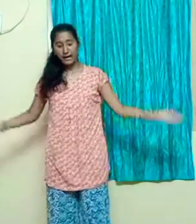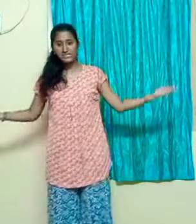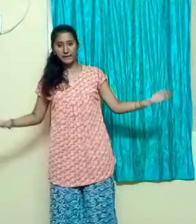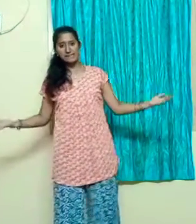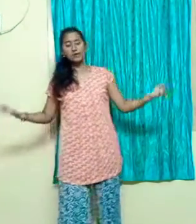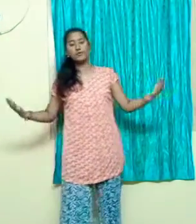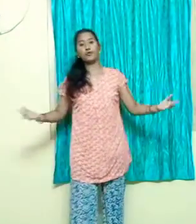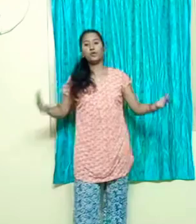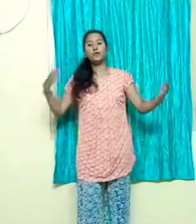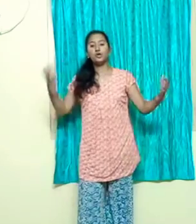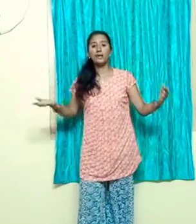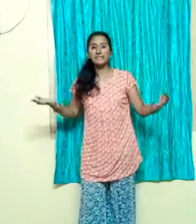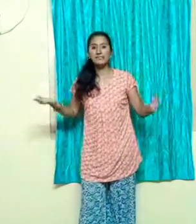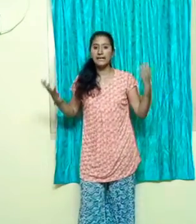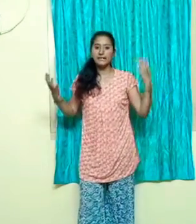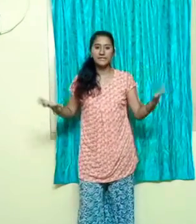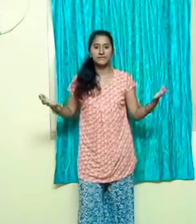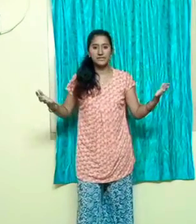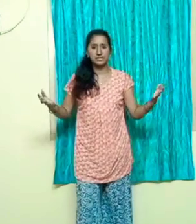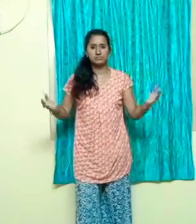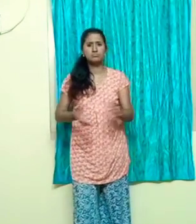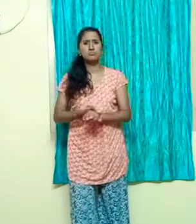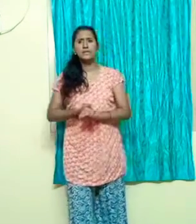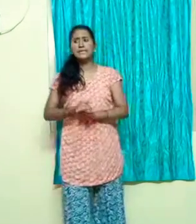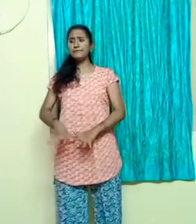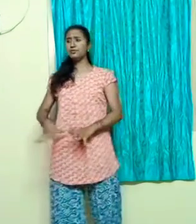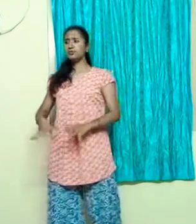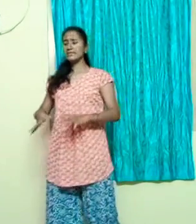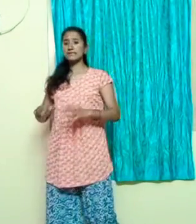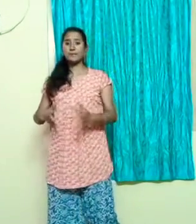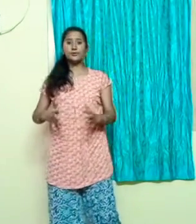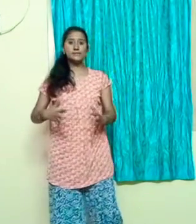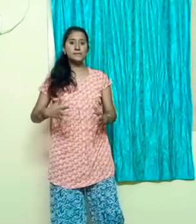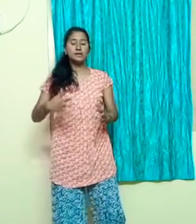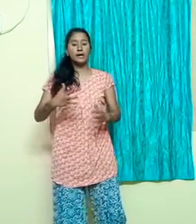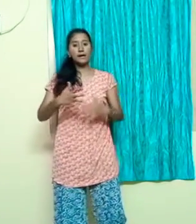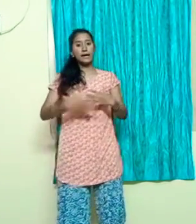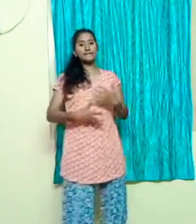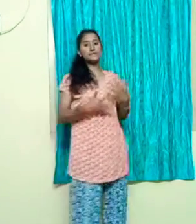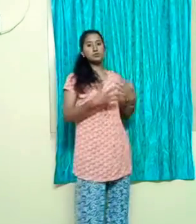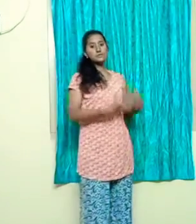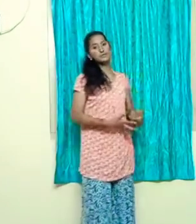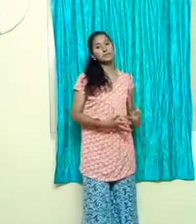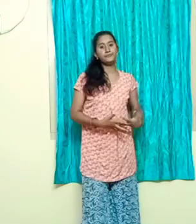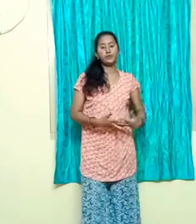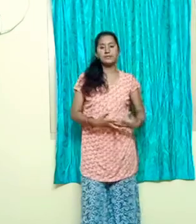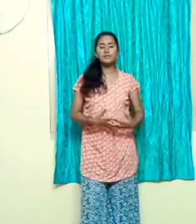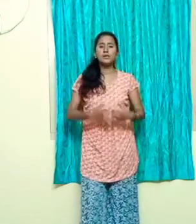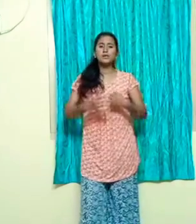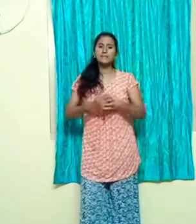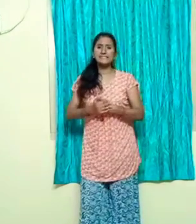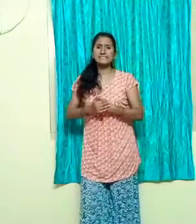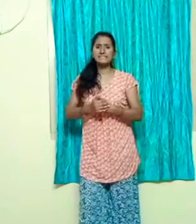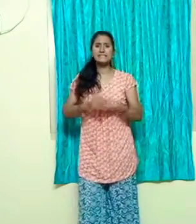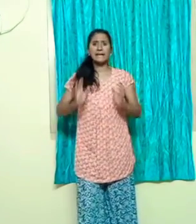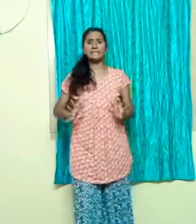large base for knowledge and information. Even though these computers act as a good servant for us, they still stand up